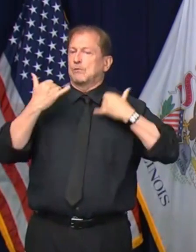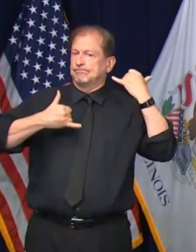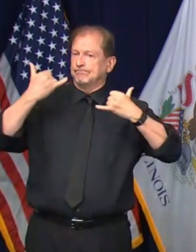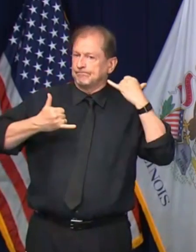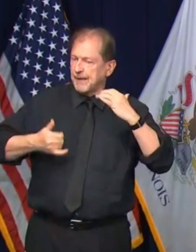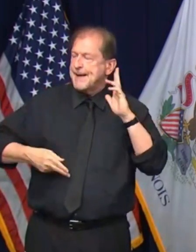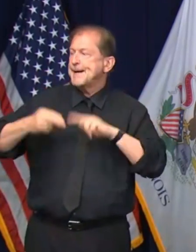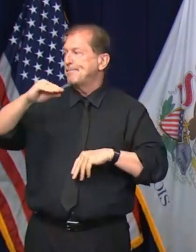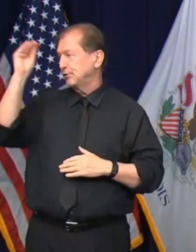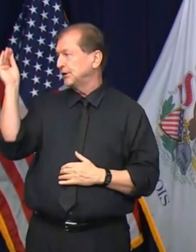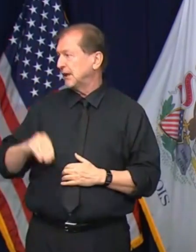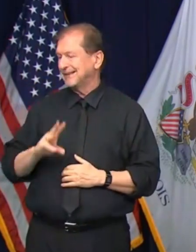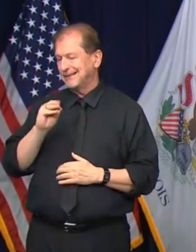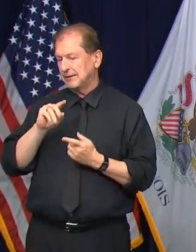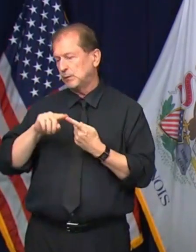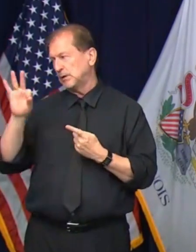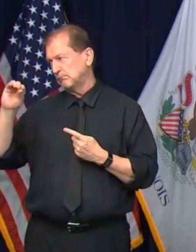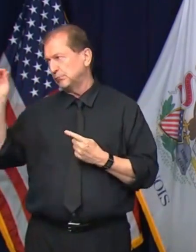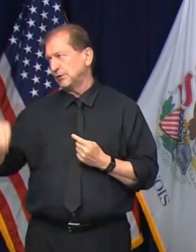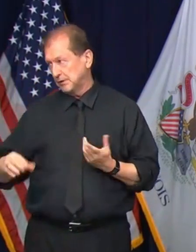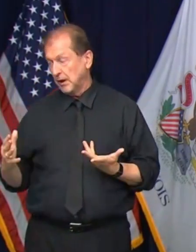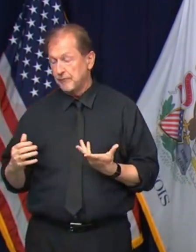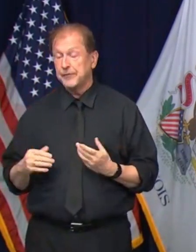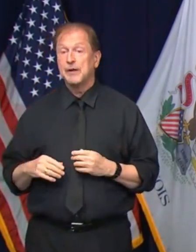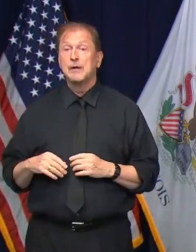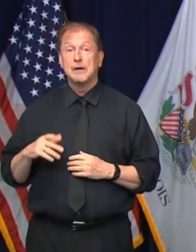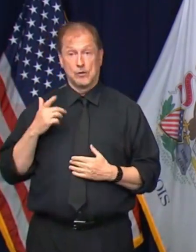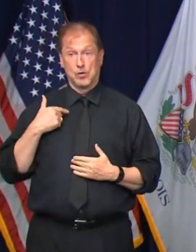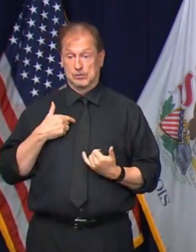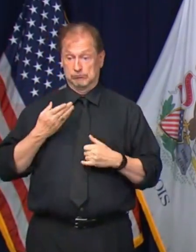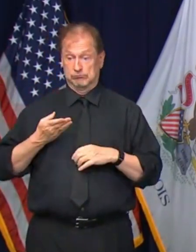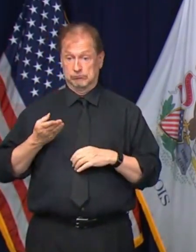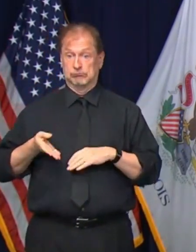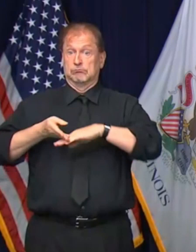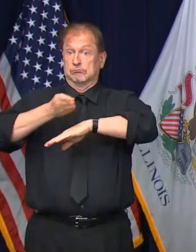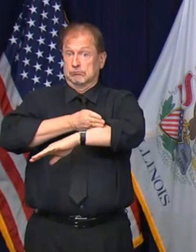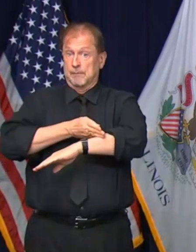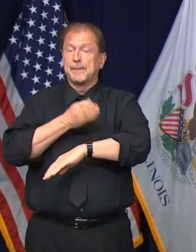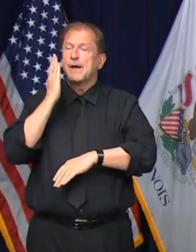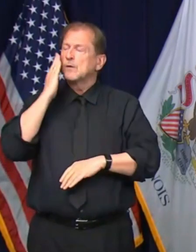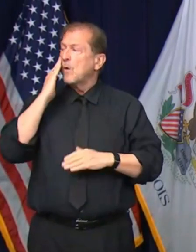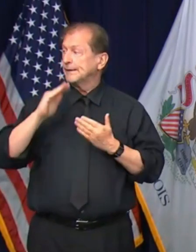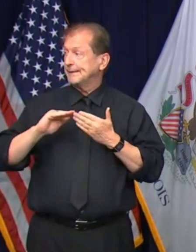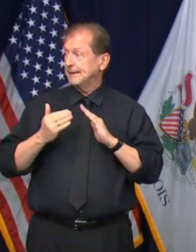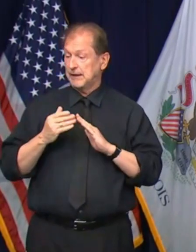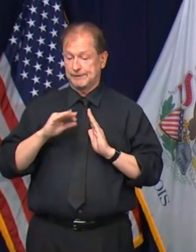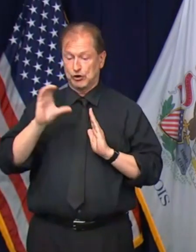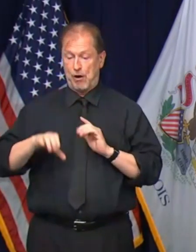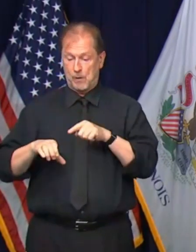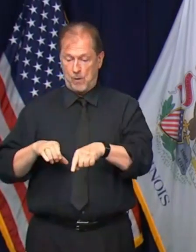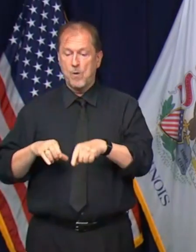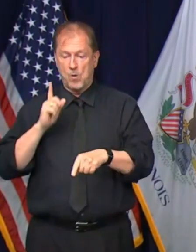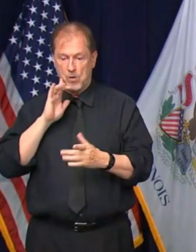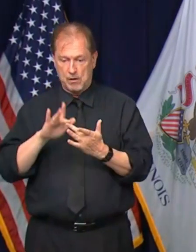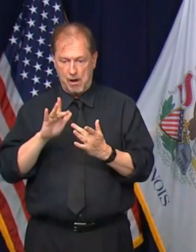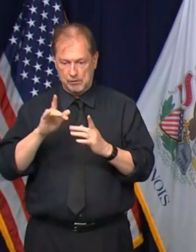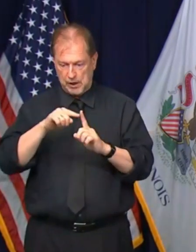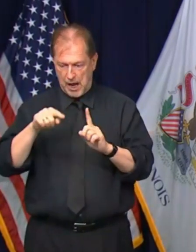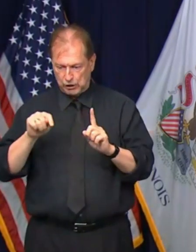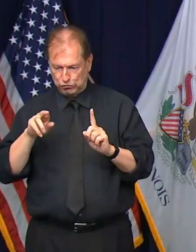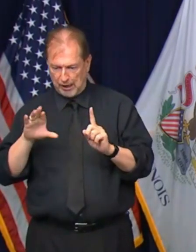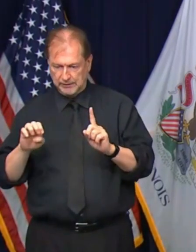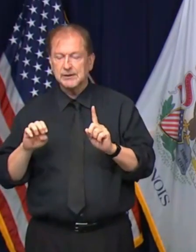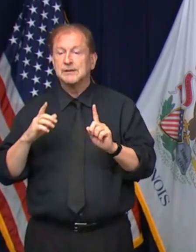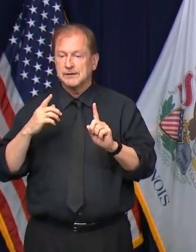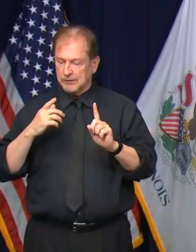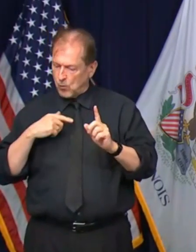building upon that. Today, I know that the city of Chicago talked about what their plans are. As you've heard from us, we're working with